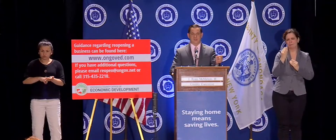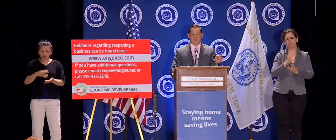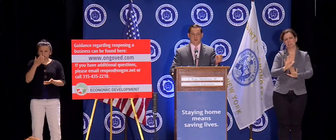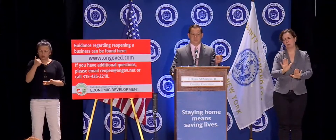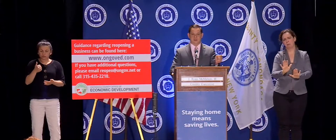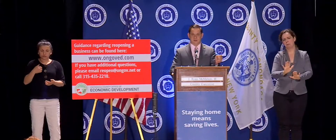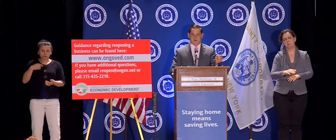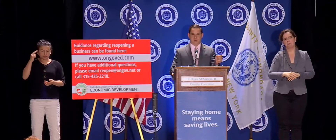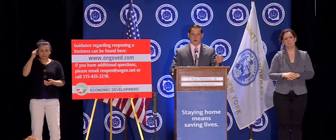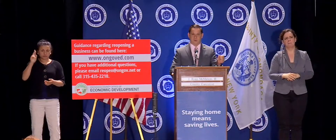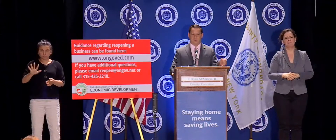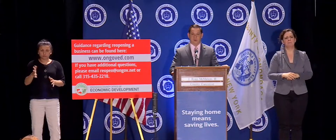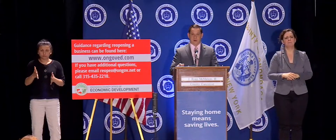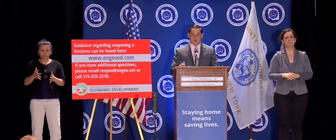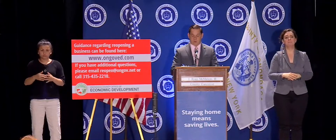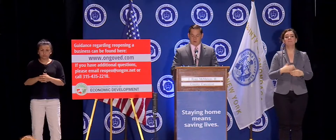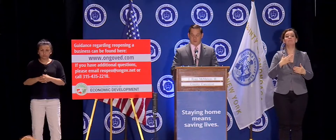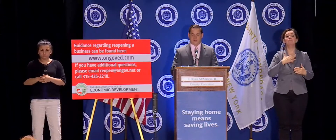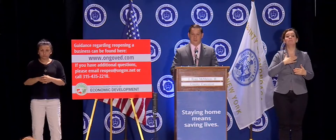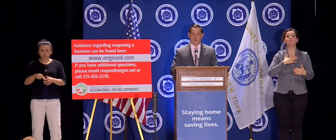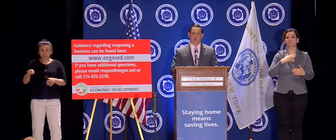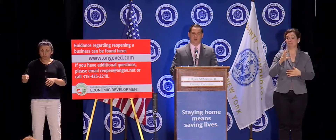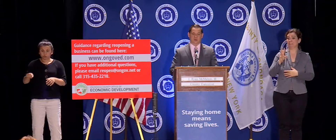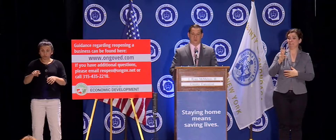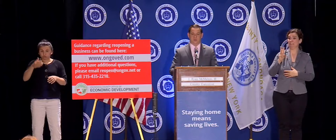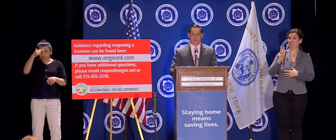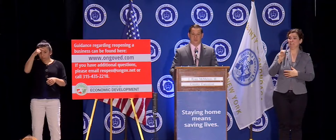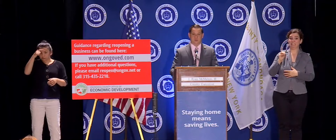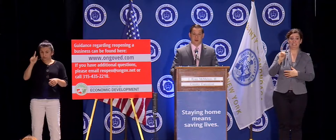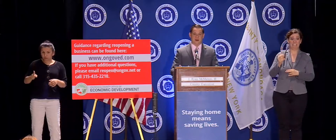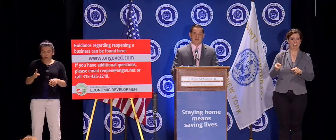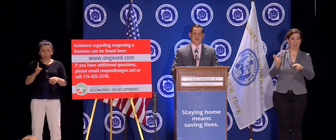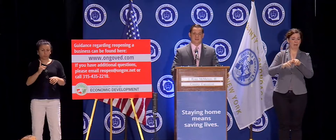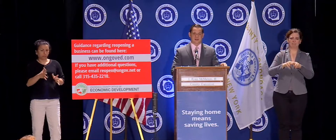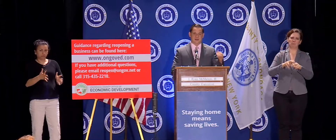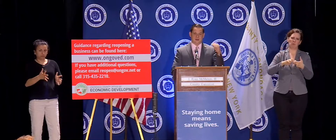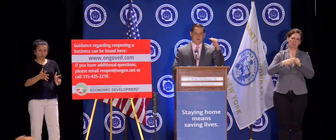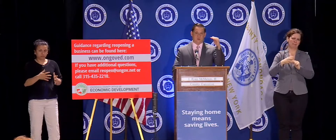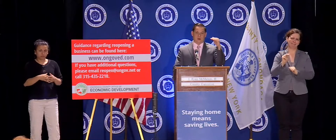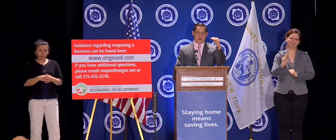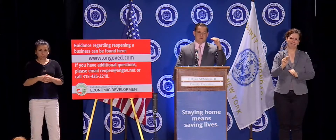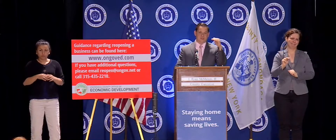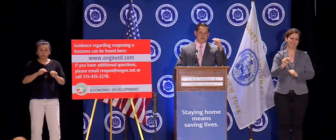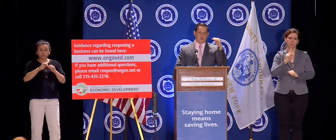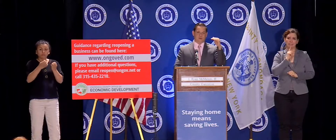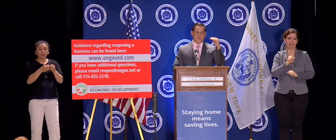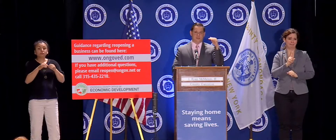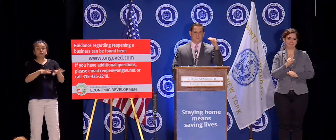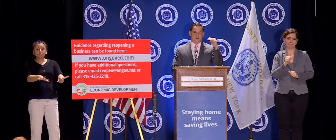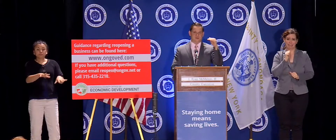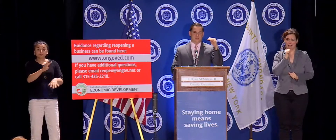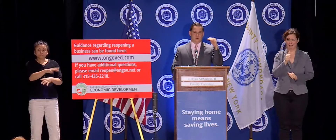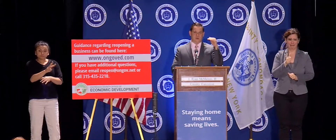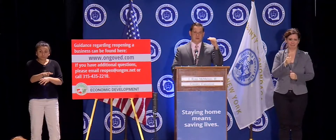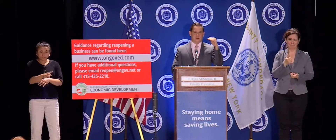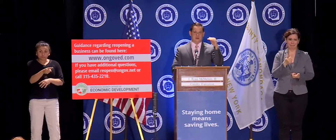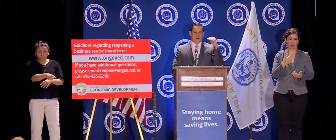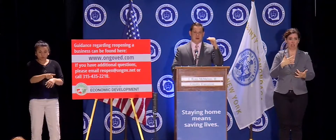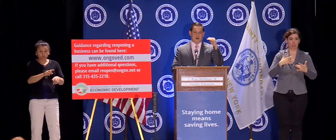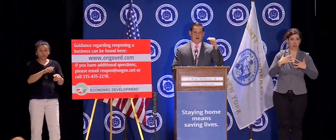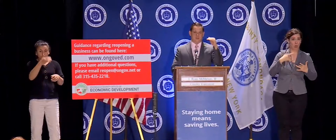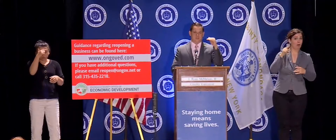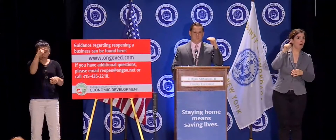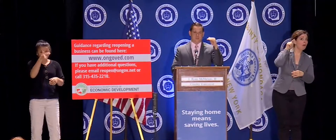the 60 new cases as a problem. I'm more interested in the 33 community spread, saying we were averaging 14 or 15 a week